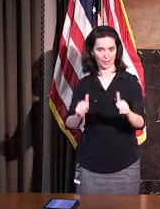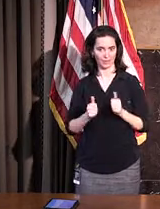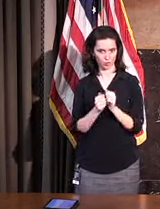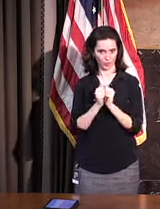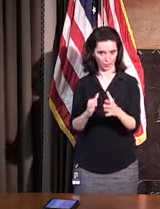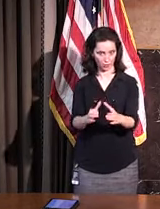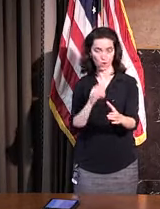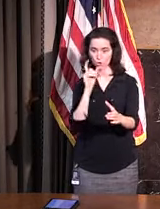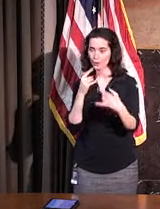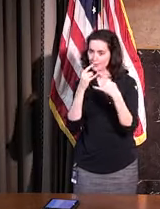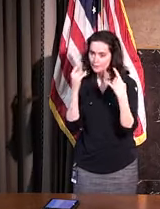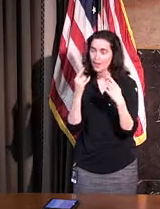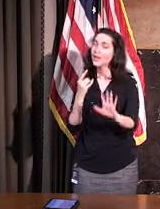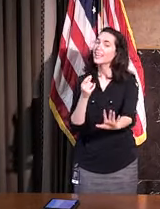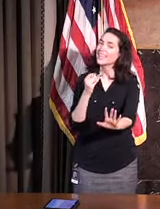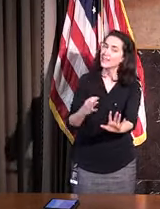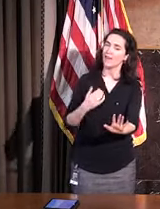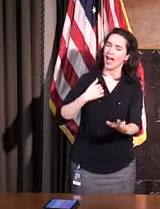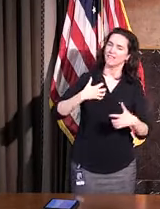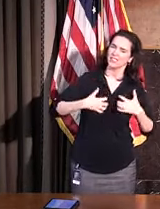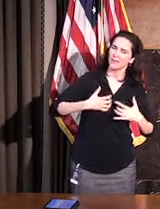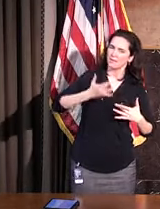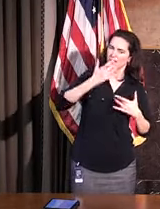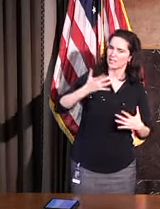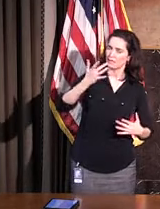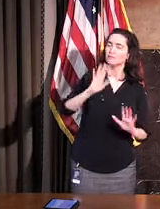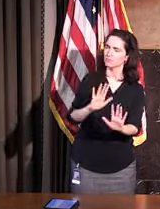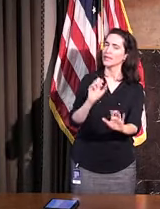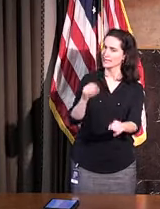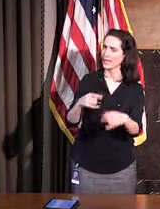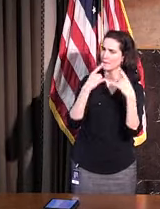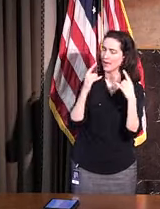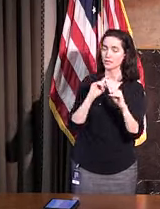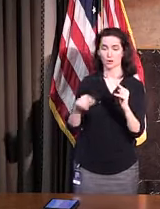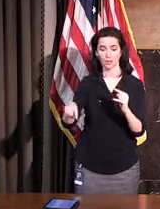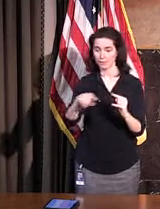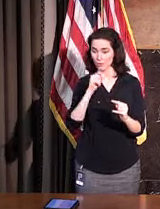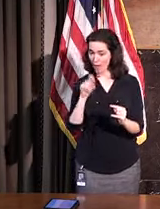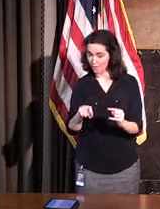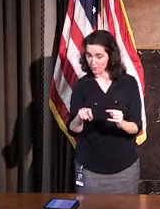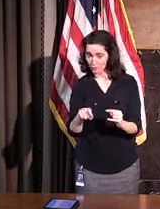distancing, assuming no one has any symptoms at that point in time. And you can refrain from quarantining